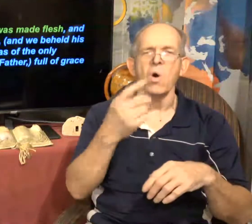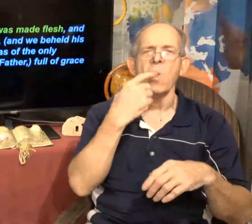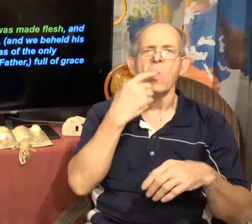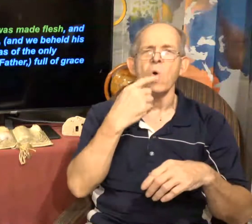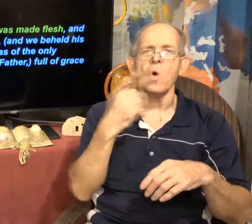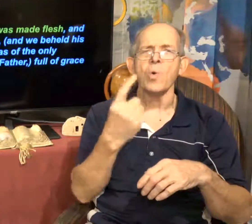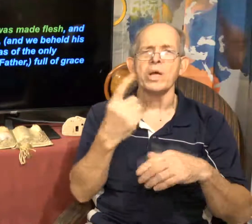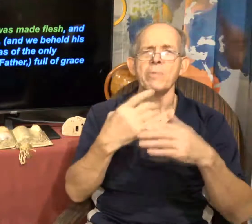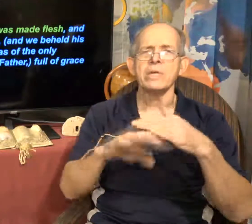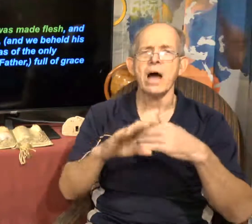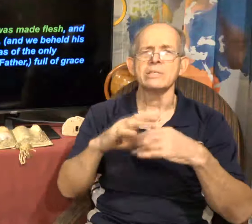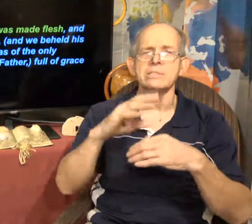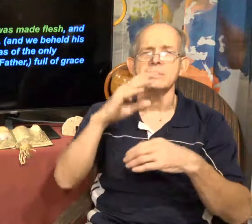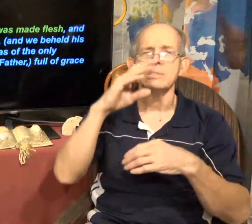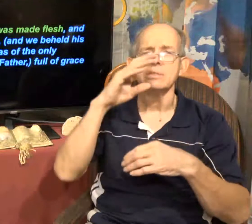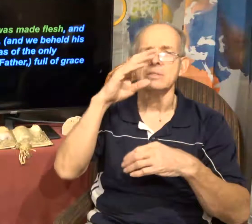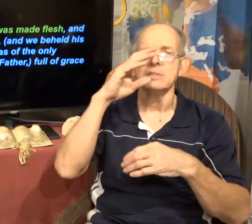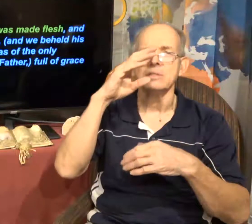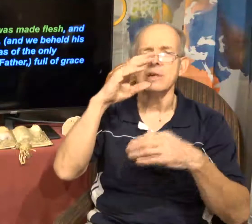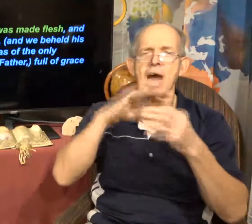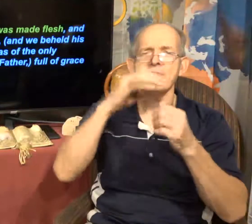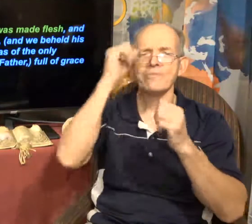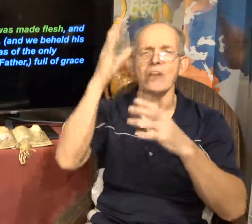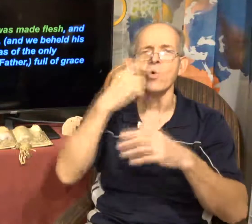truth. O only begotten of the Father,